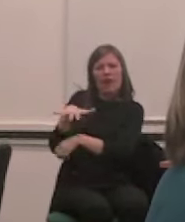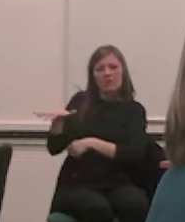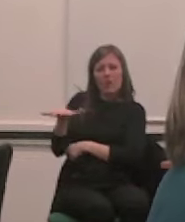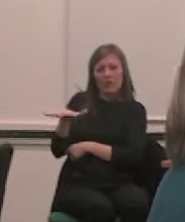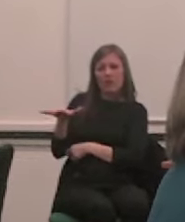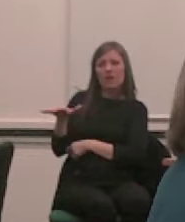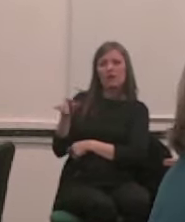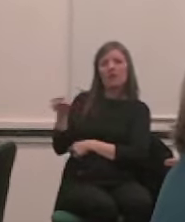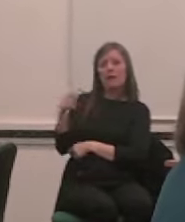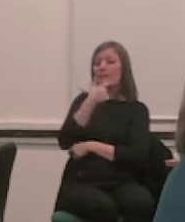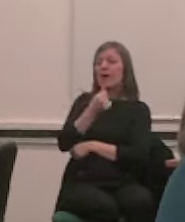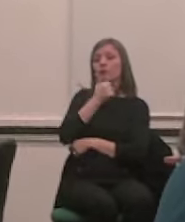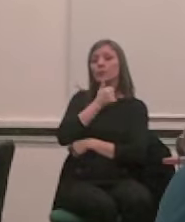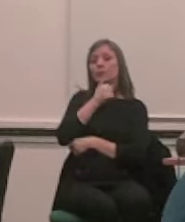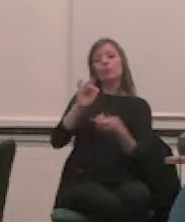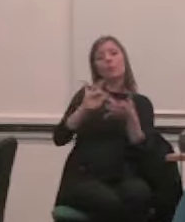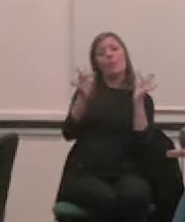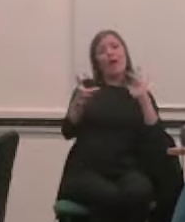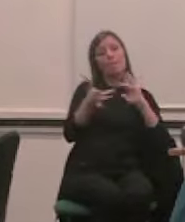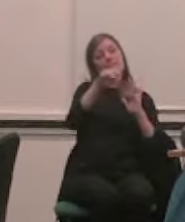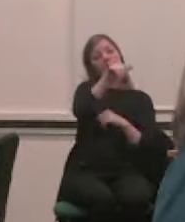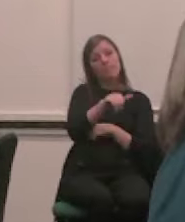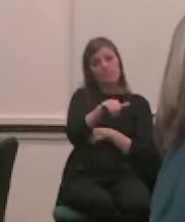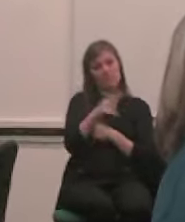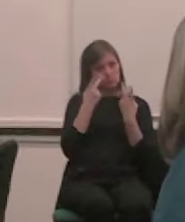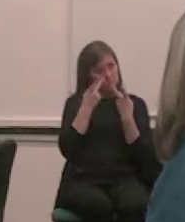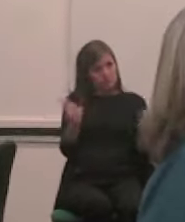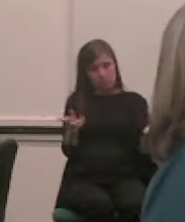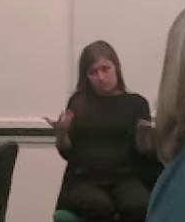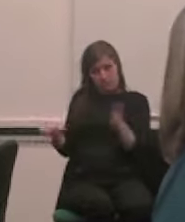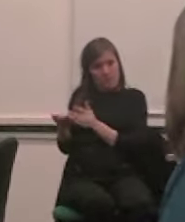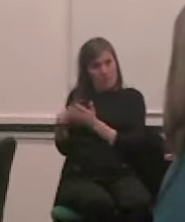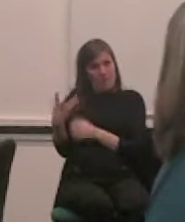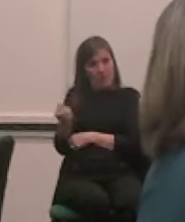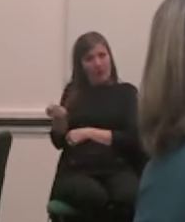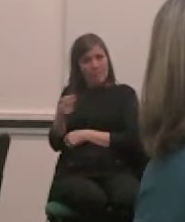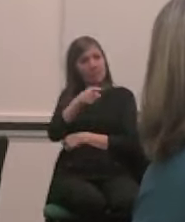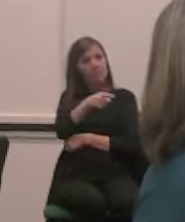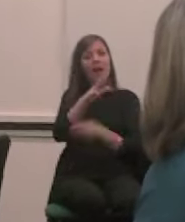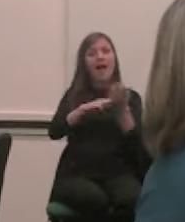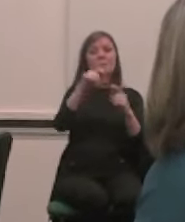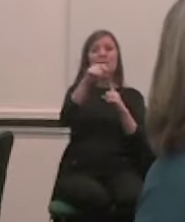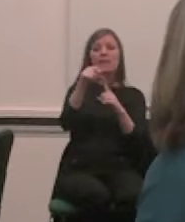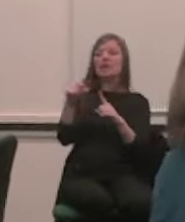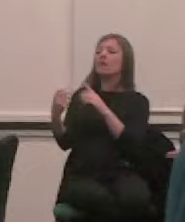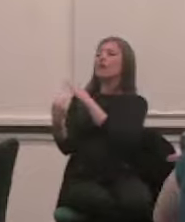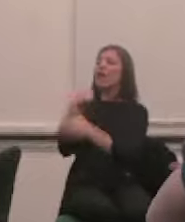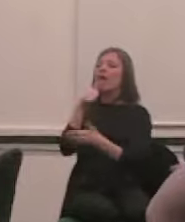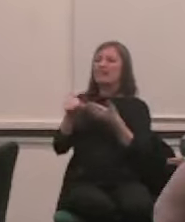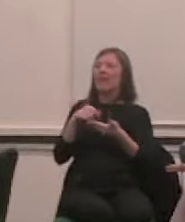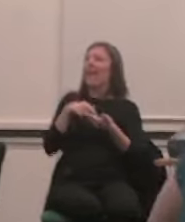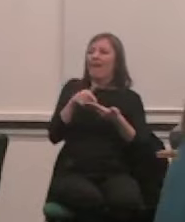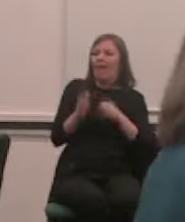did was he used the site to tackle it in a very public way. So they couldn't just sit in someone's inbox, they